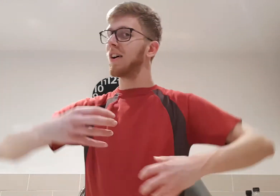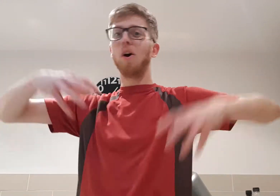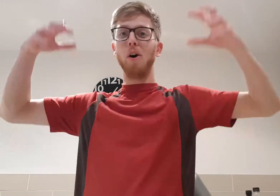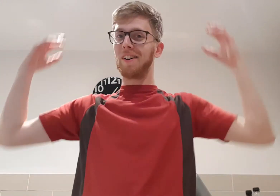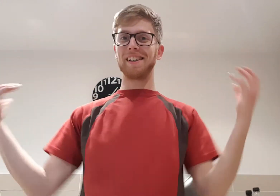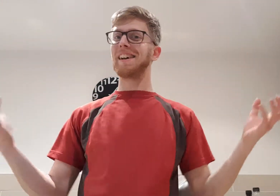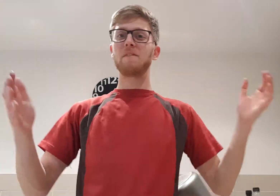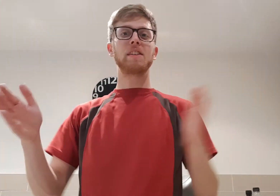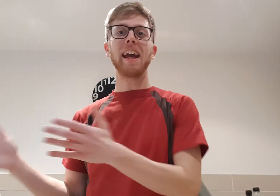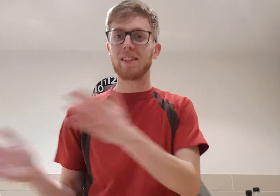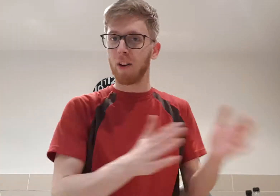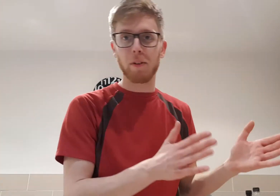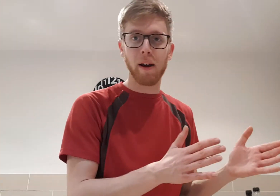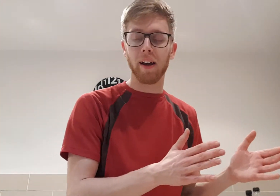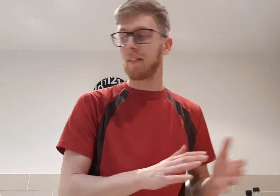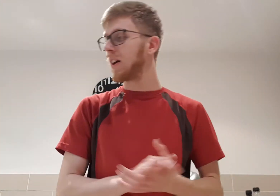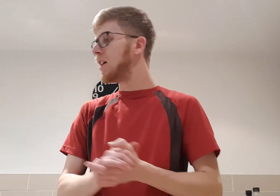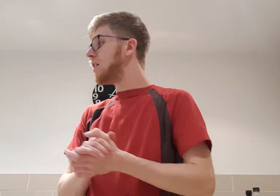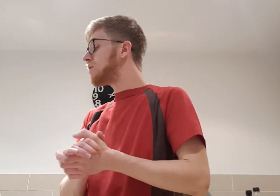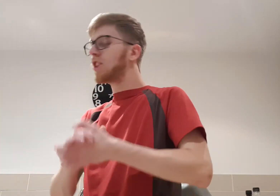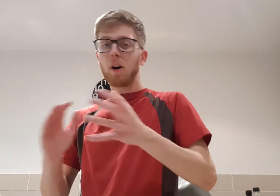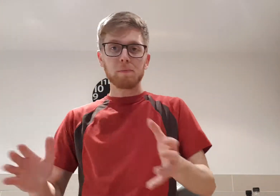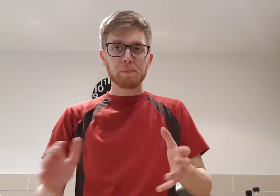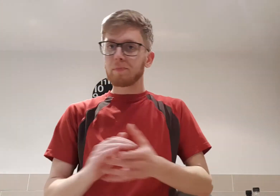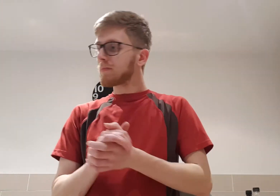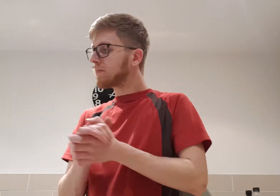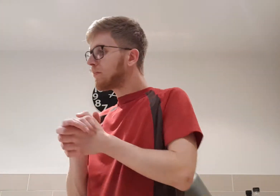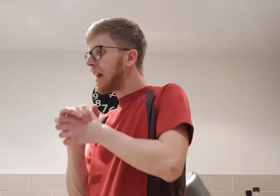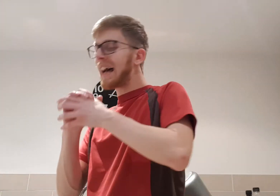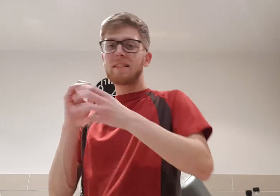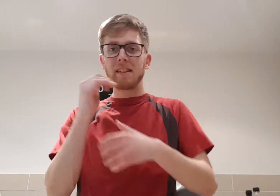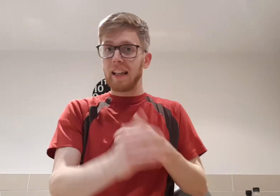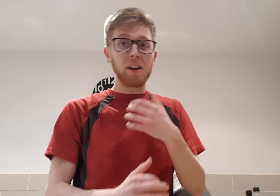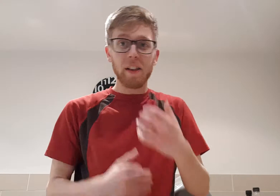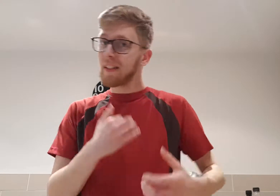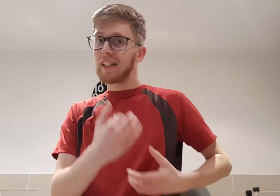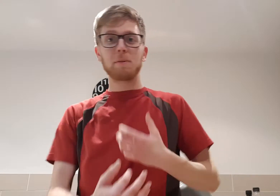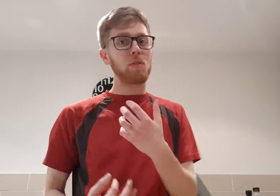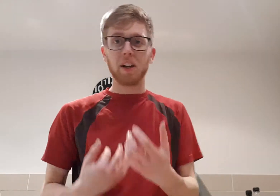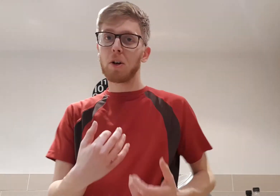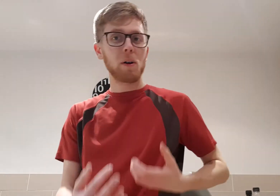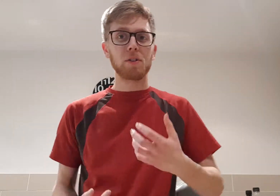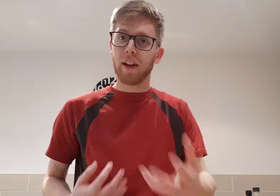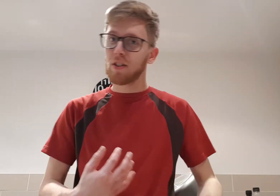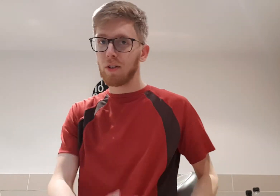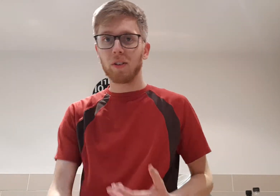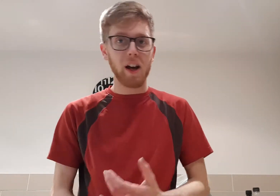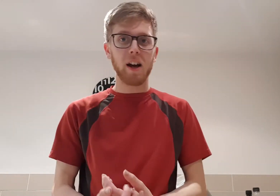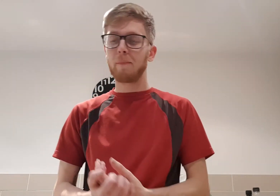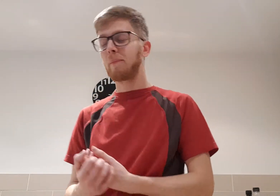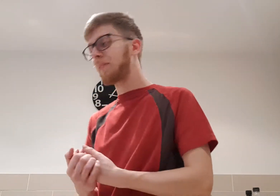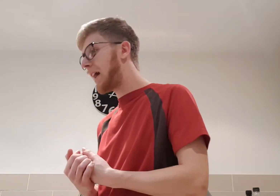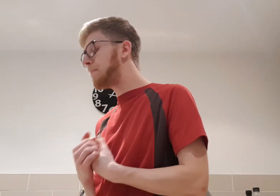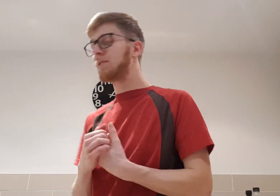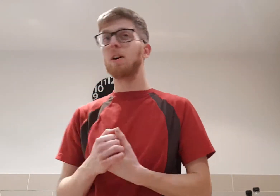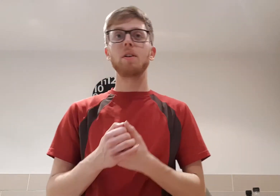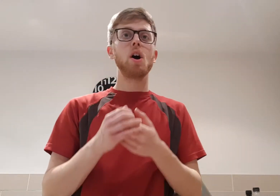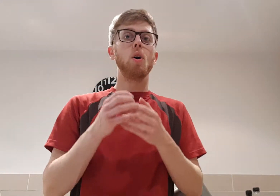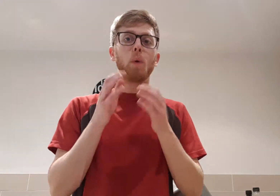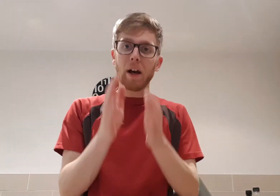or take us off the path. So, as you know, in this Cliff Crap Show motivational episode, what I would